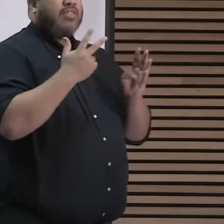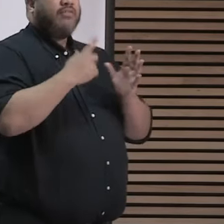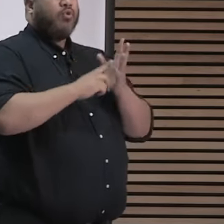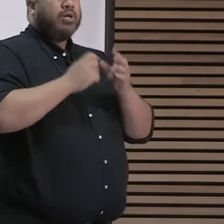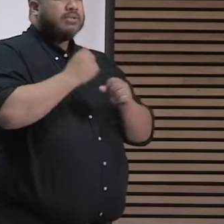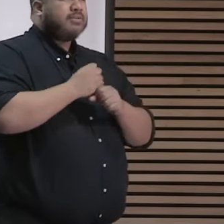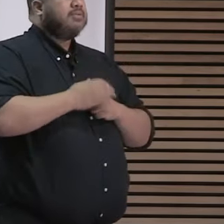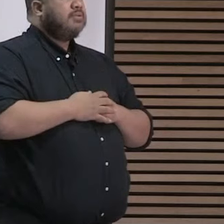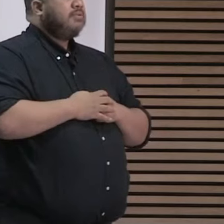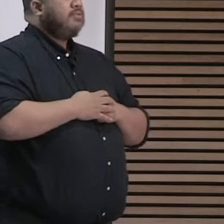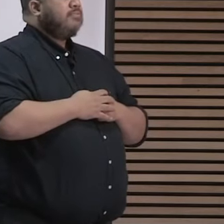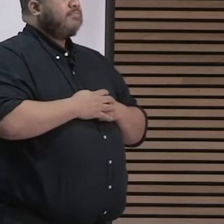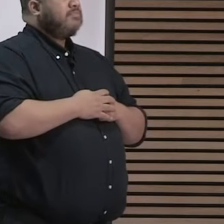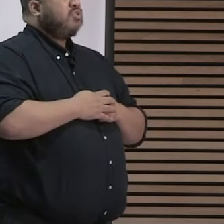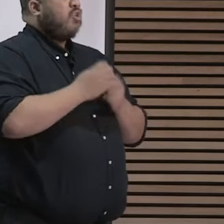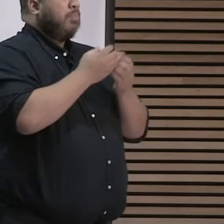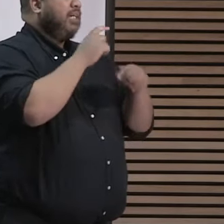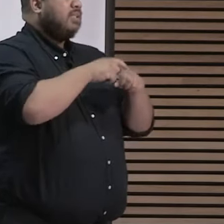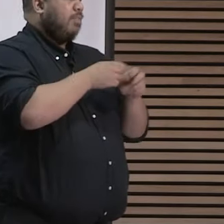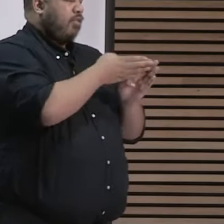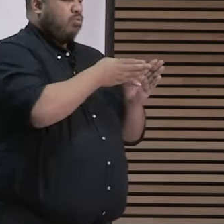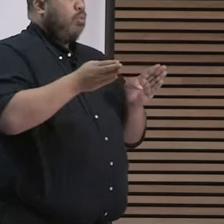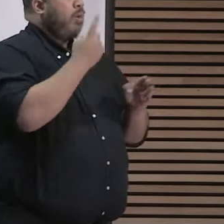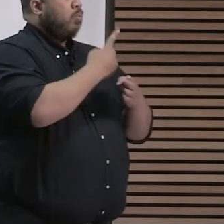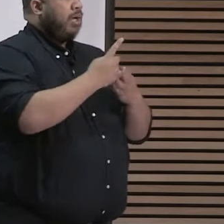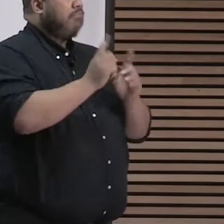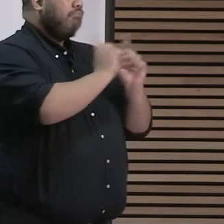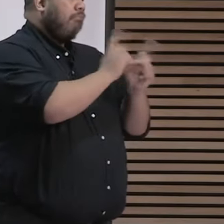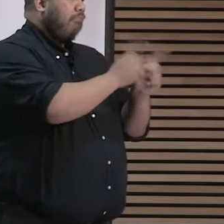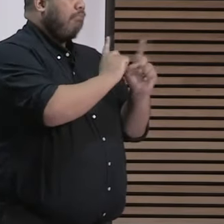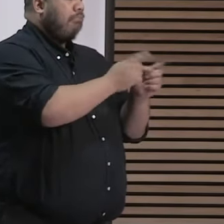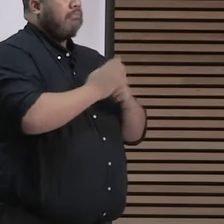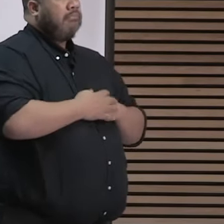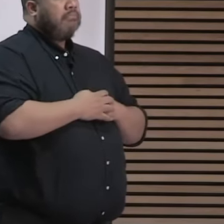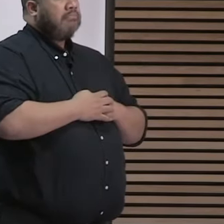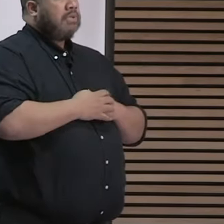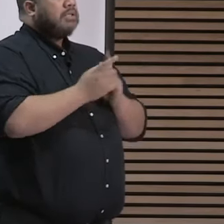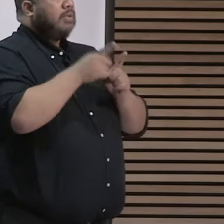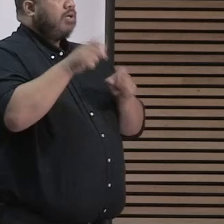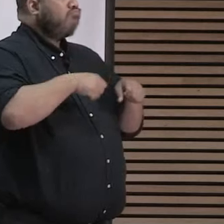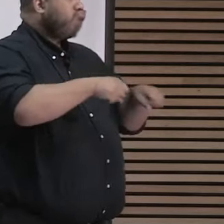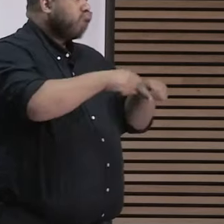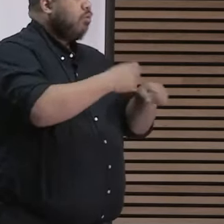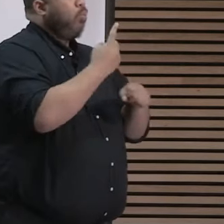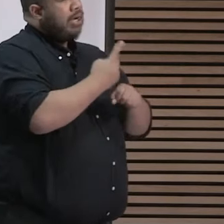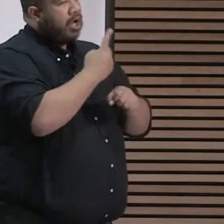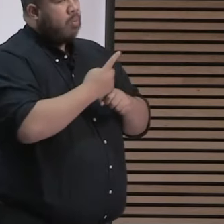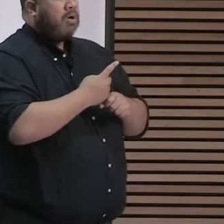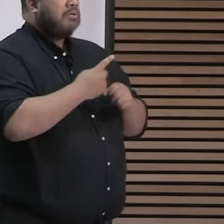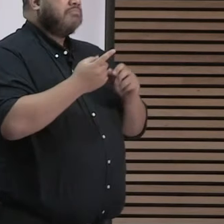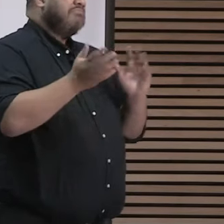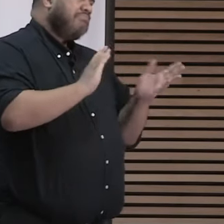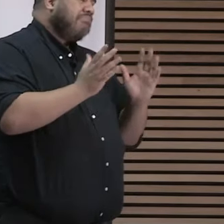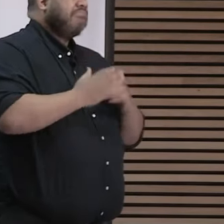so several times over that period. At times the case was up there for an hour doing shopping. The